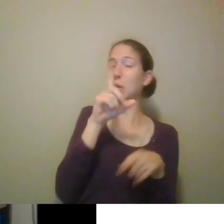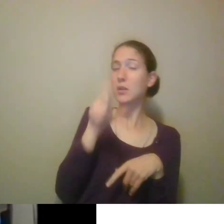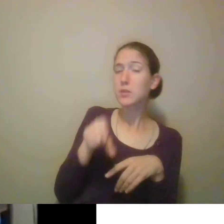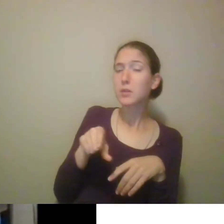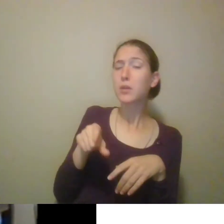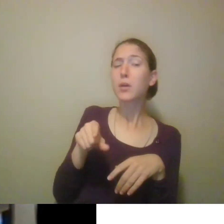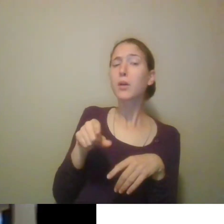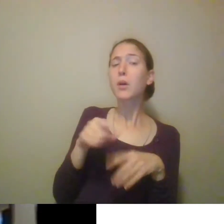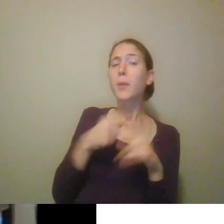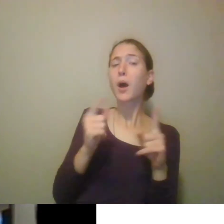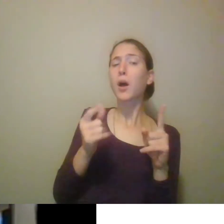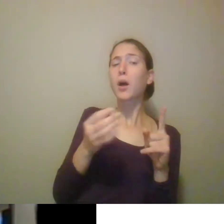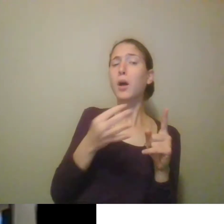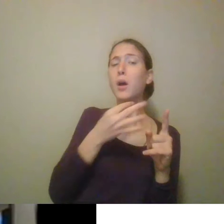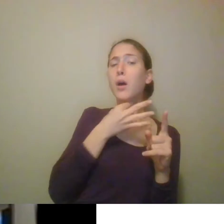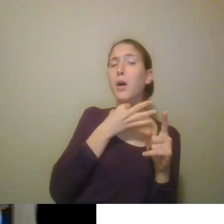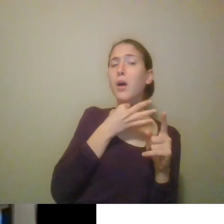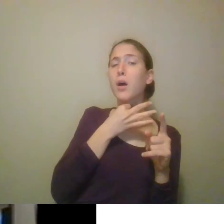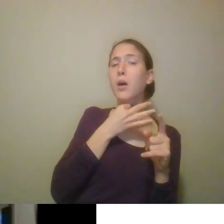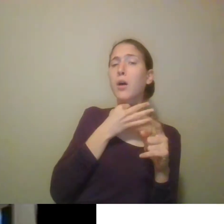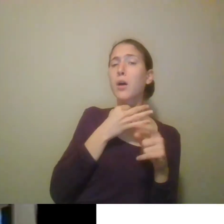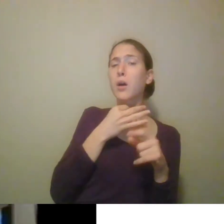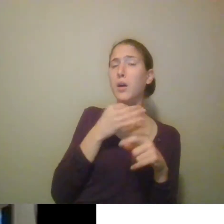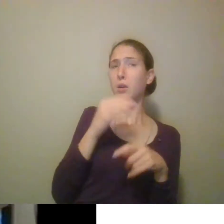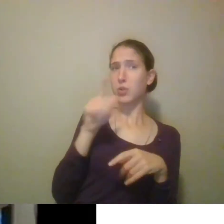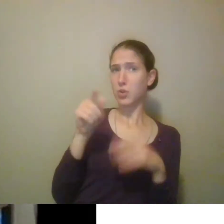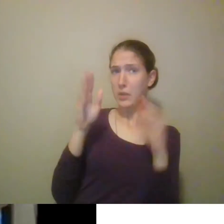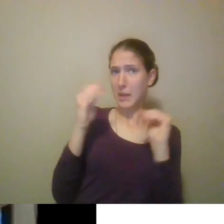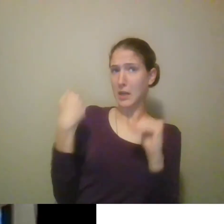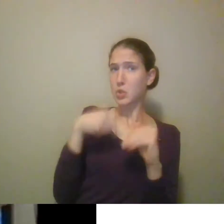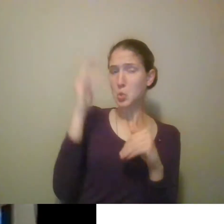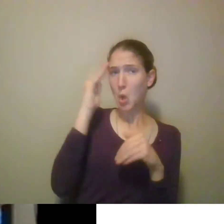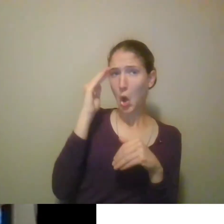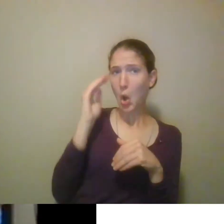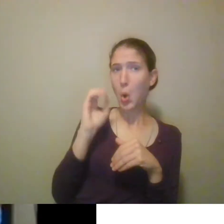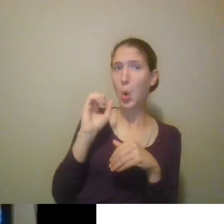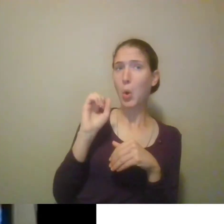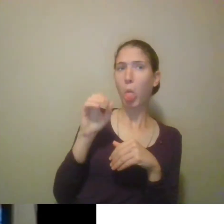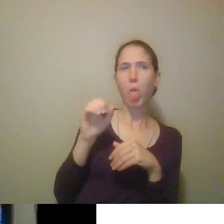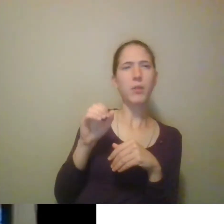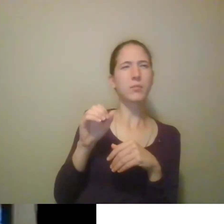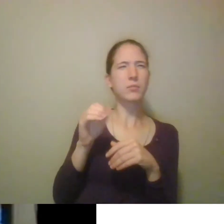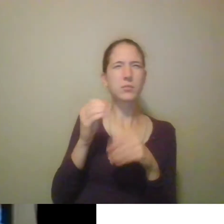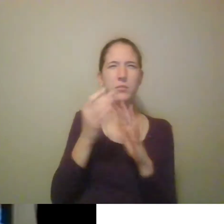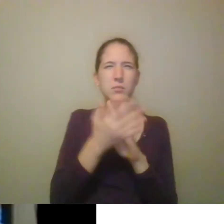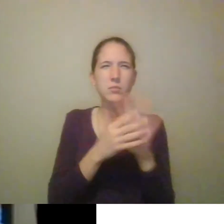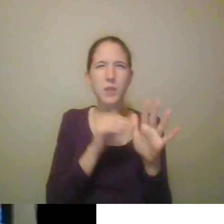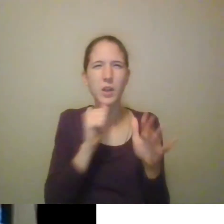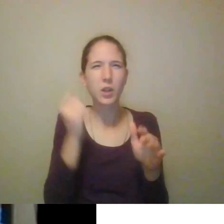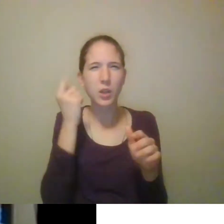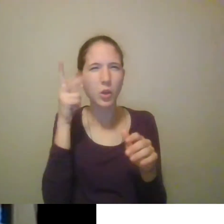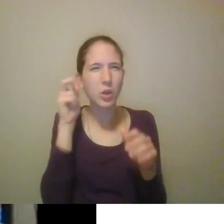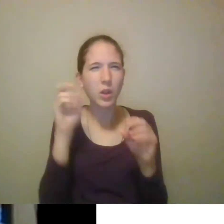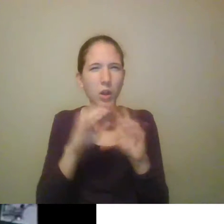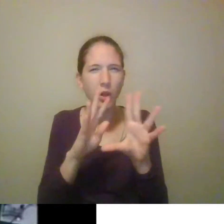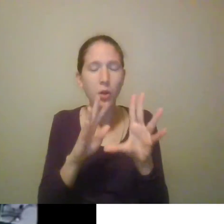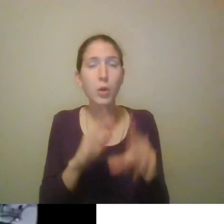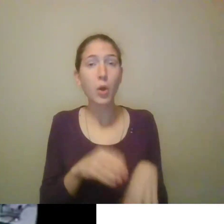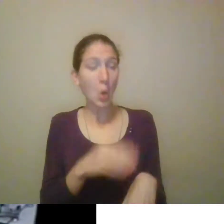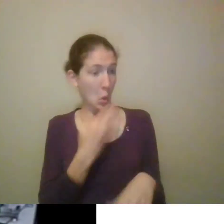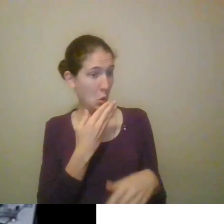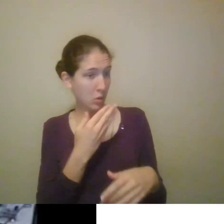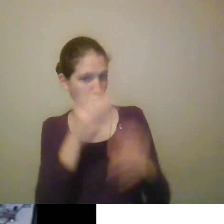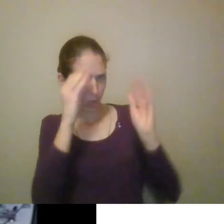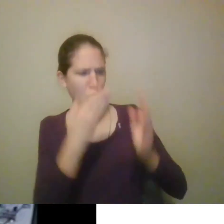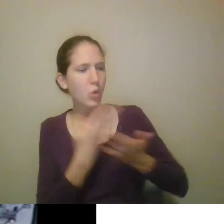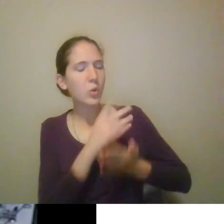know, like, how they're compared to the cells? What I would know, that's a very good question. On